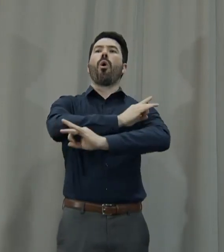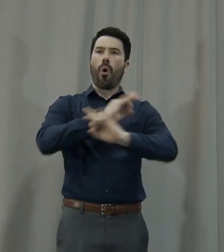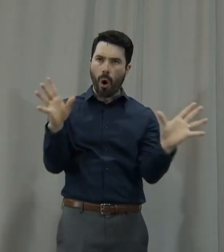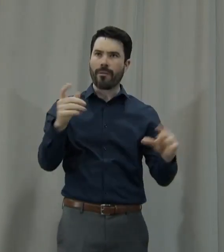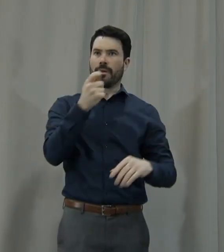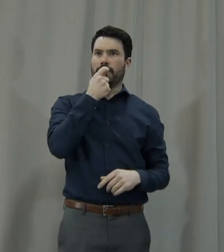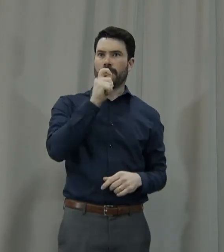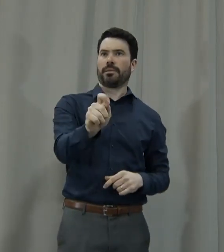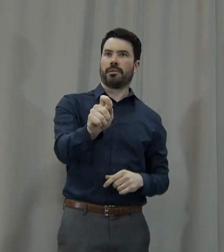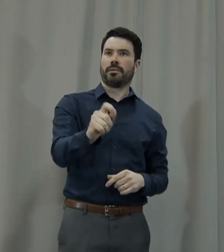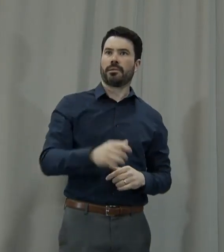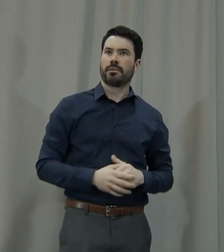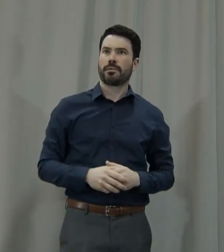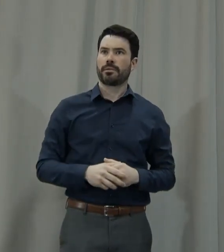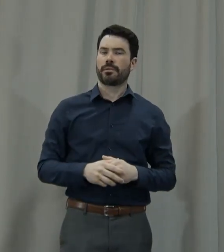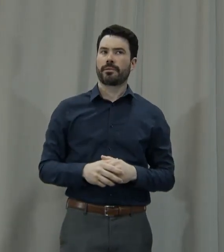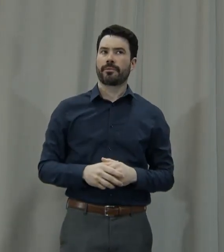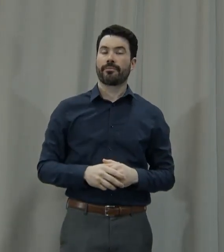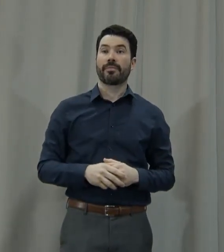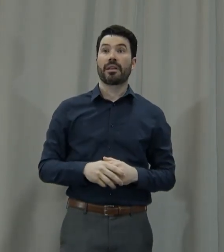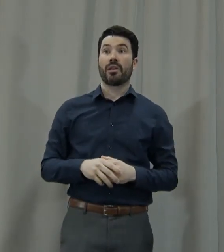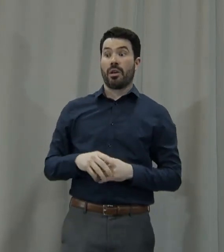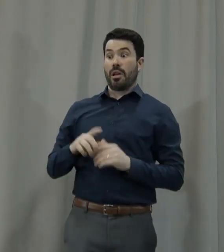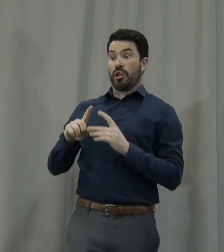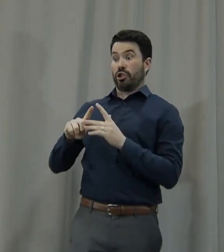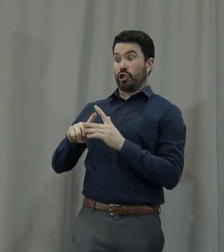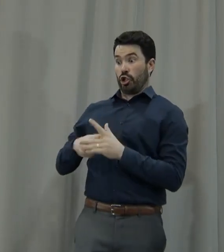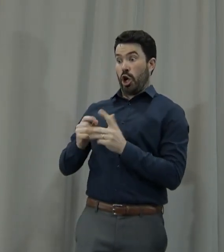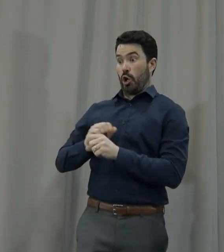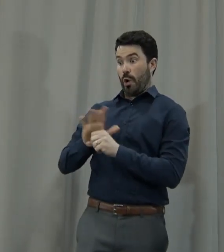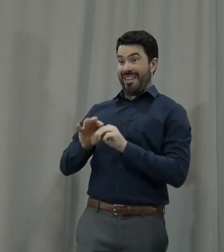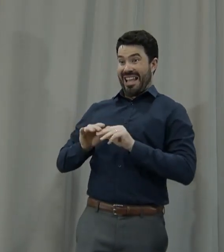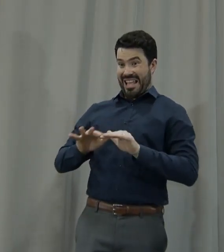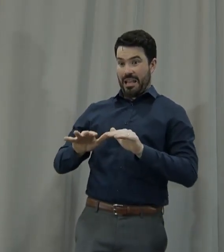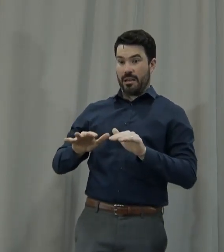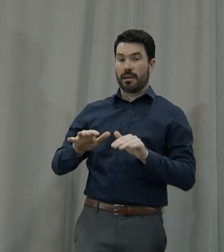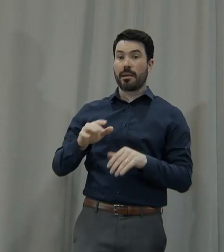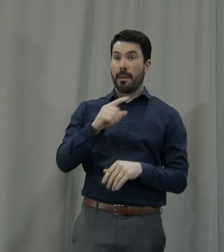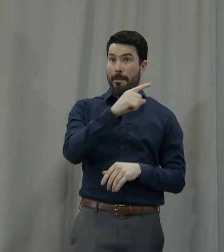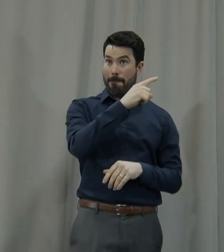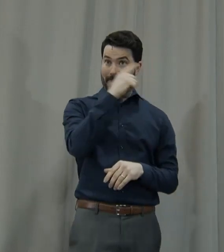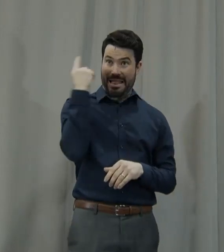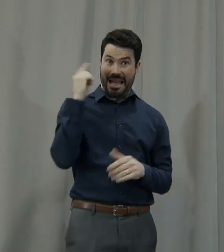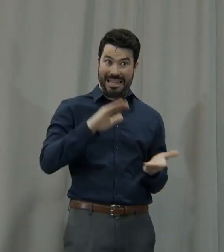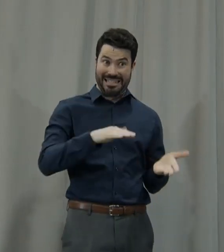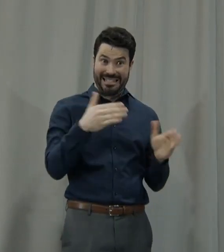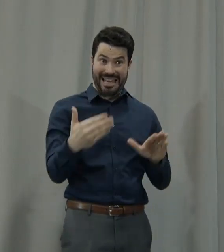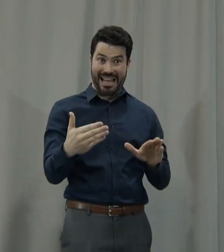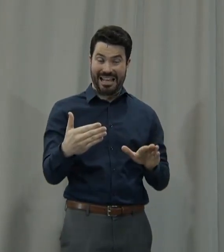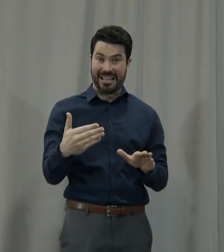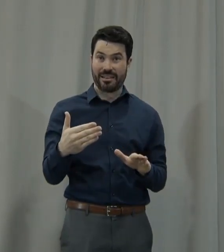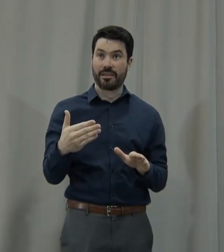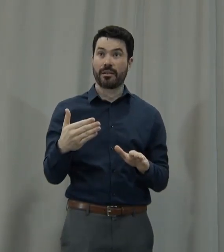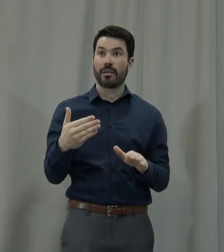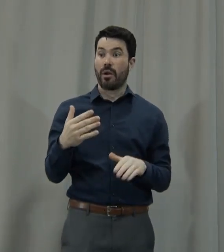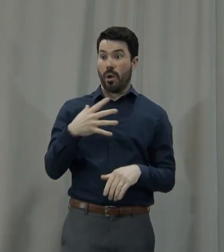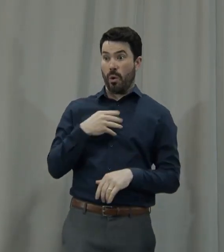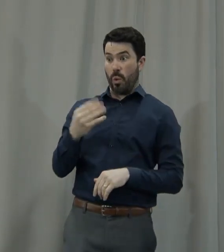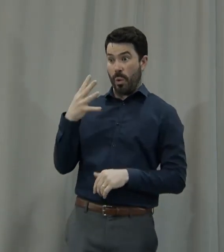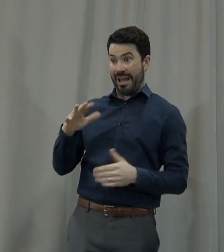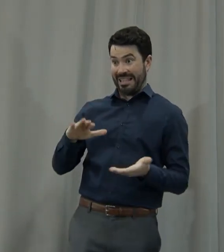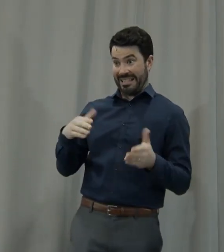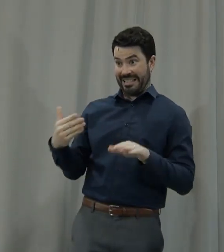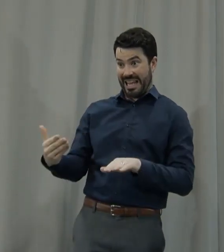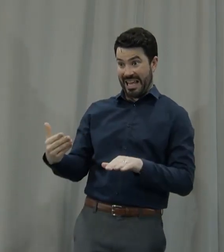At the onset of the pandemic, Black death rates were approximately 20 times greater